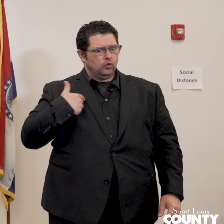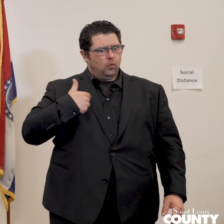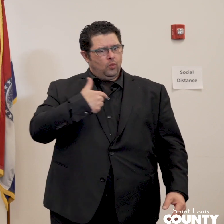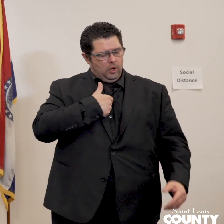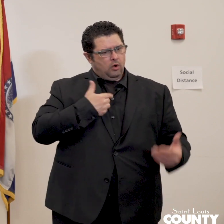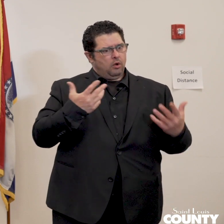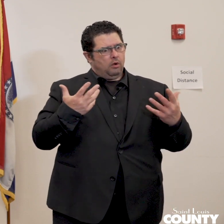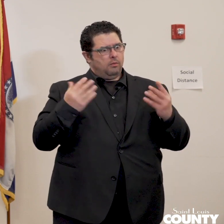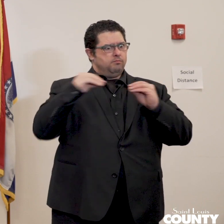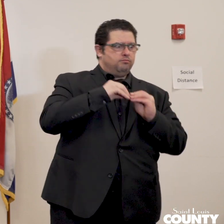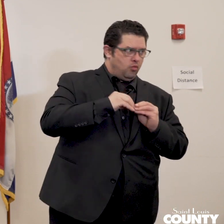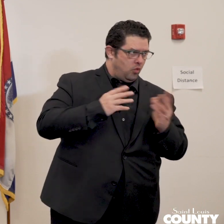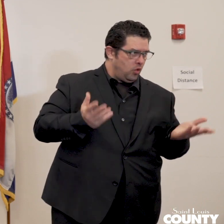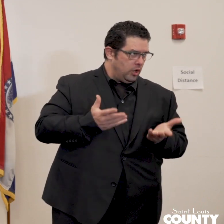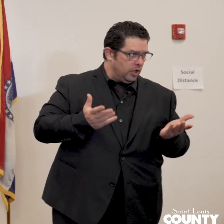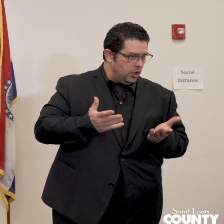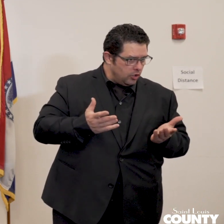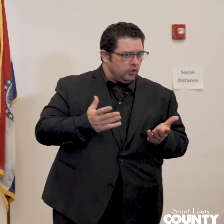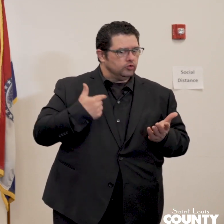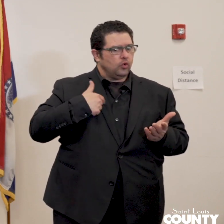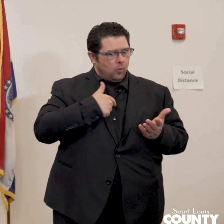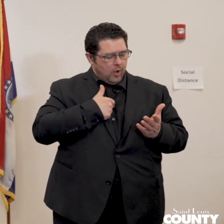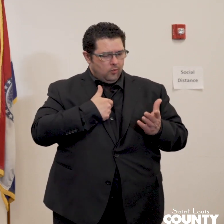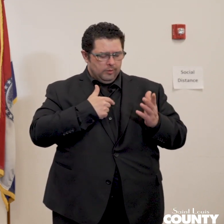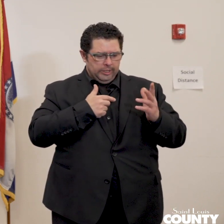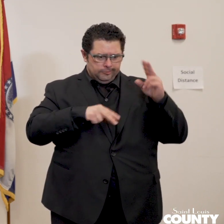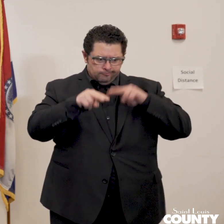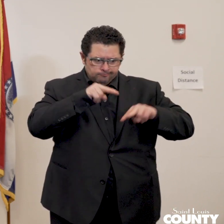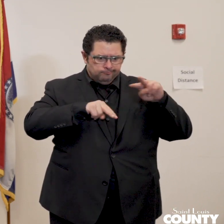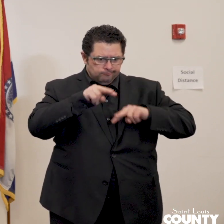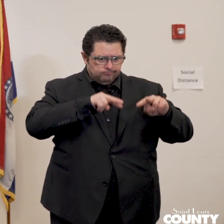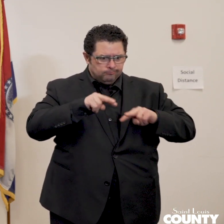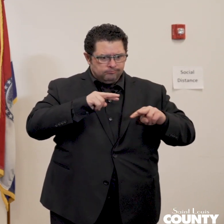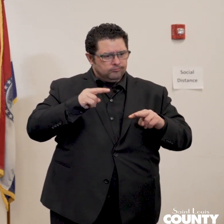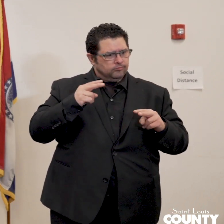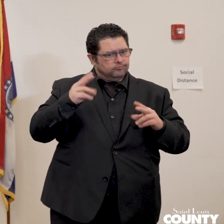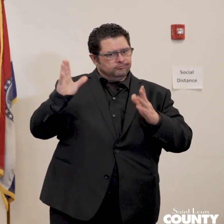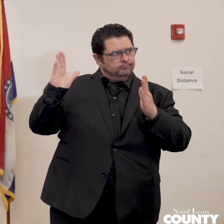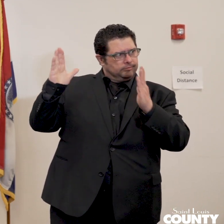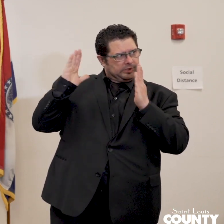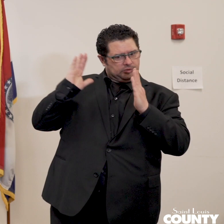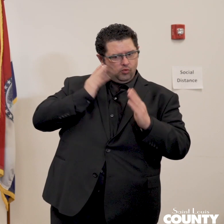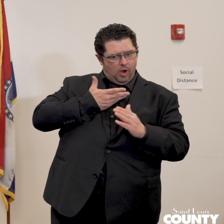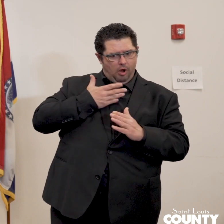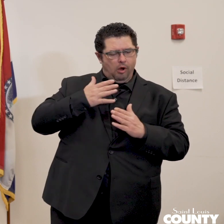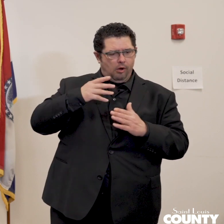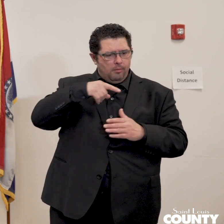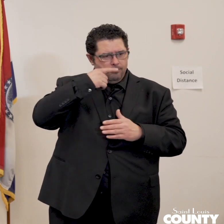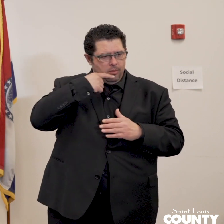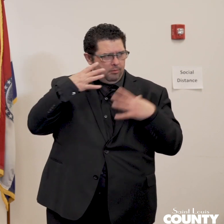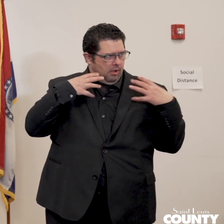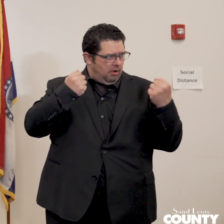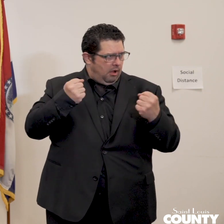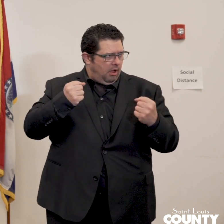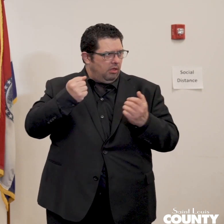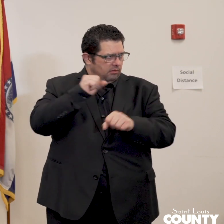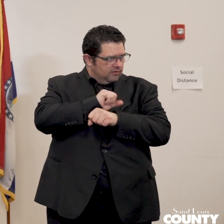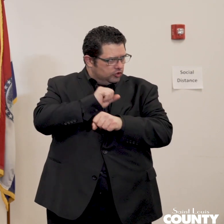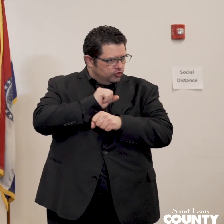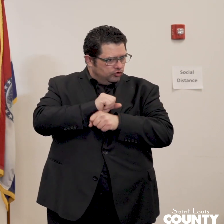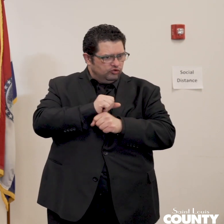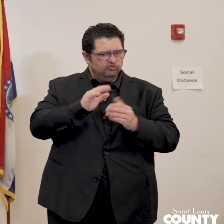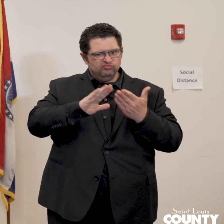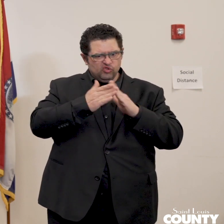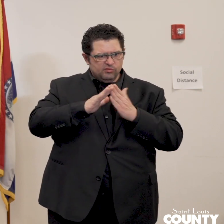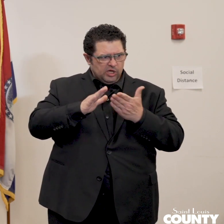here, and we will be following closely here in St. Louis County the advice of our public health officials, our health systems, and our community leaders as